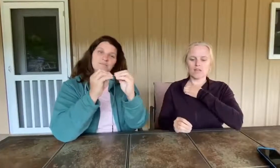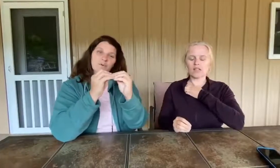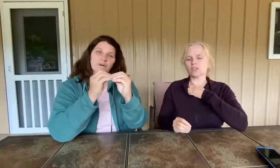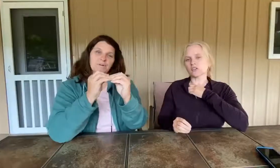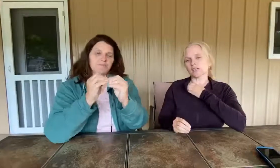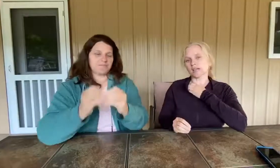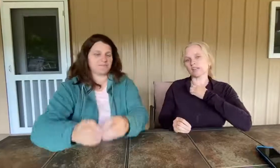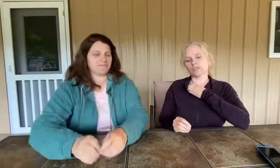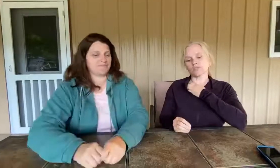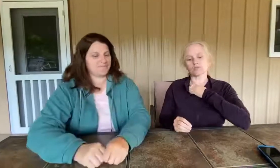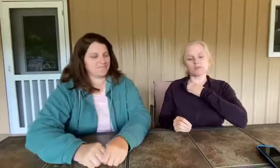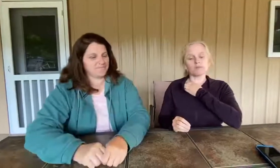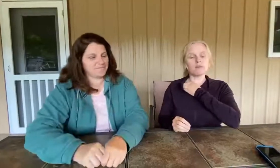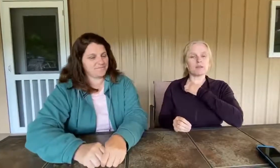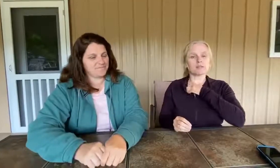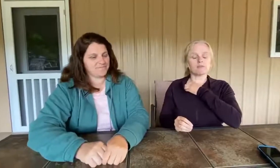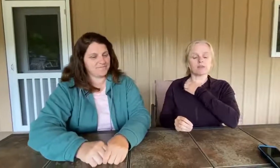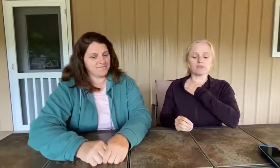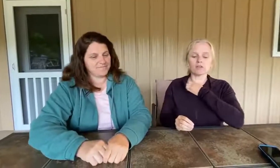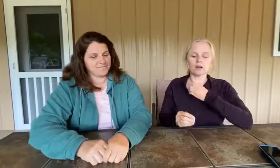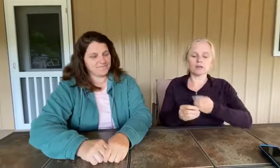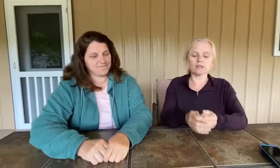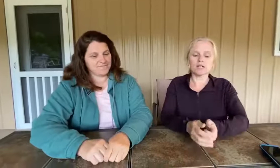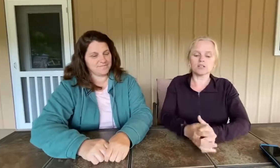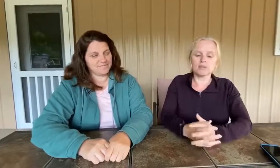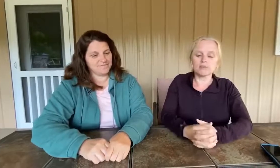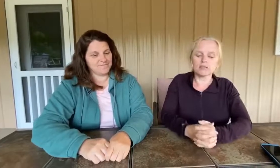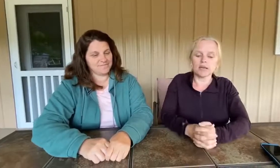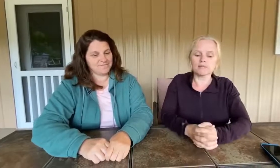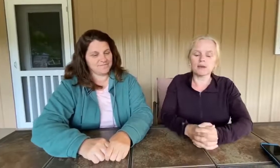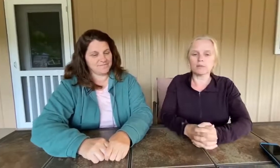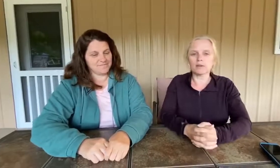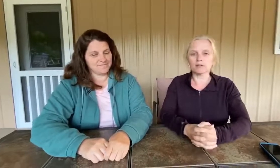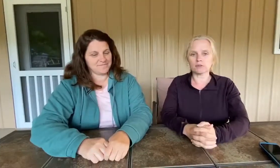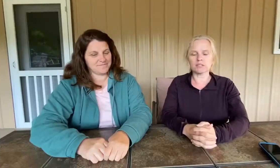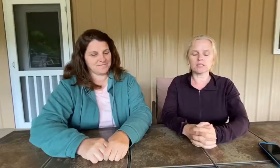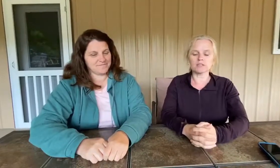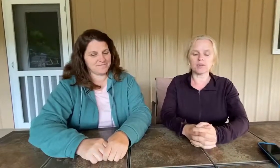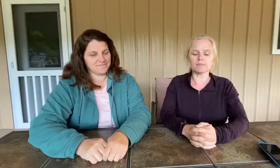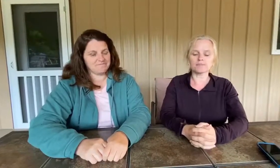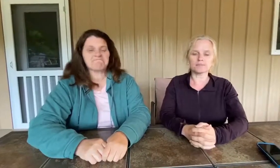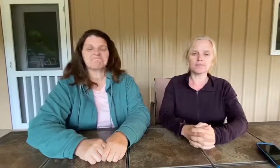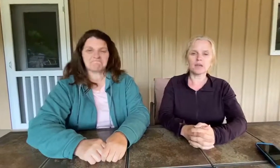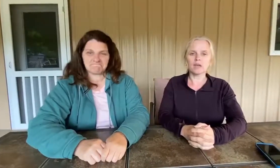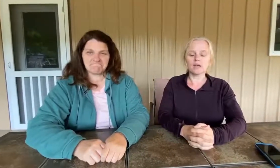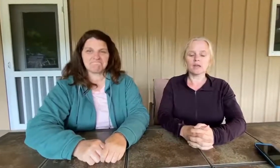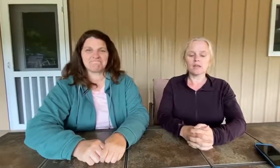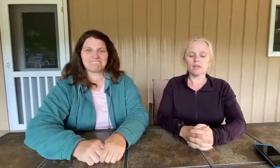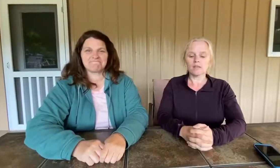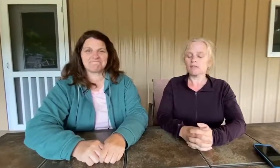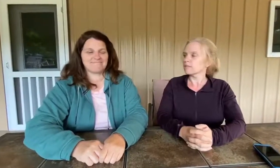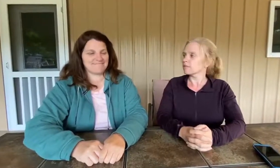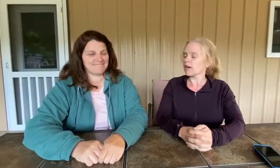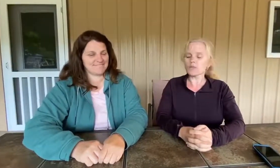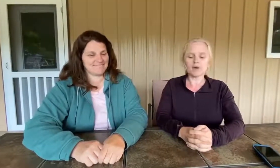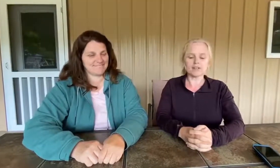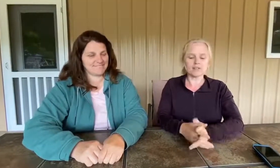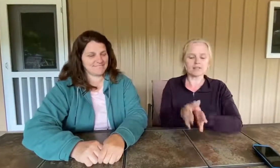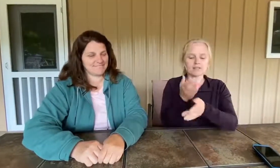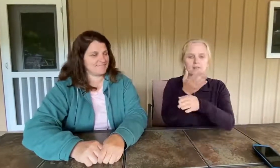That's a good sign to use with babies, even if you wanna teach baby sign, that would be a good one to teach them. The other one is